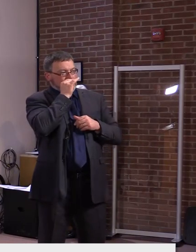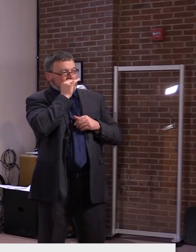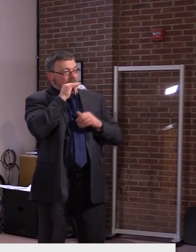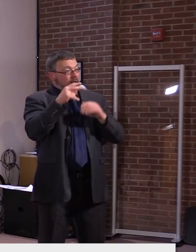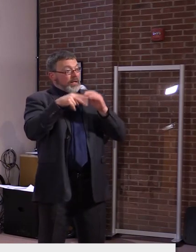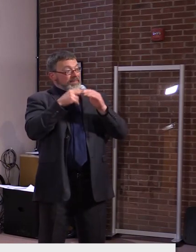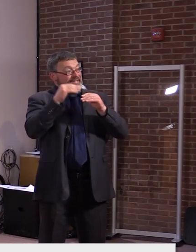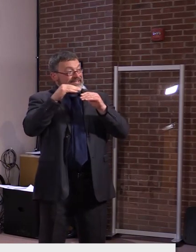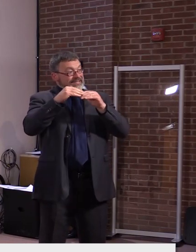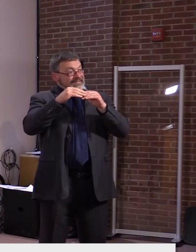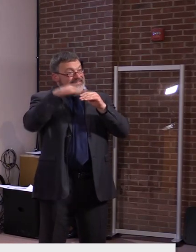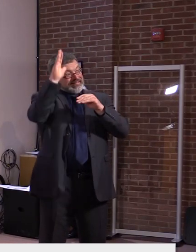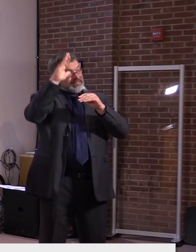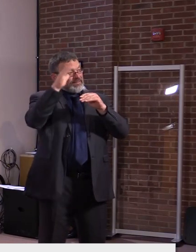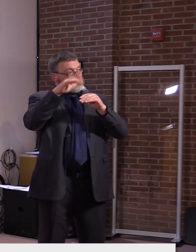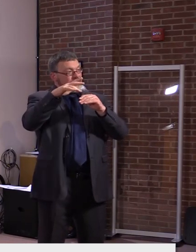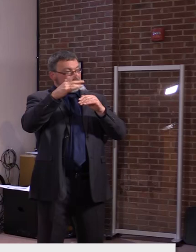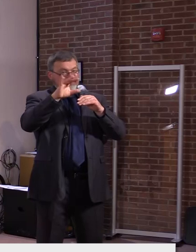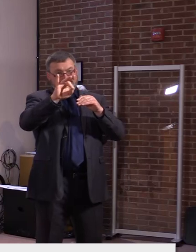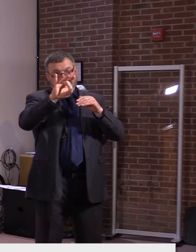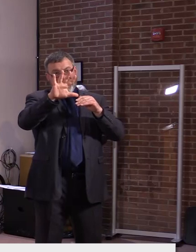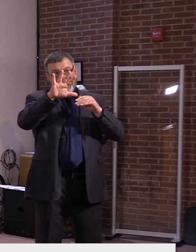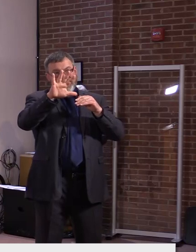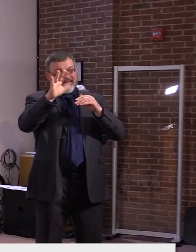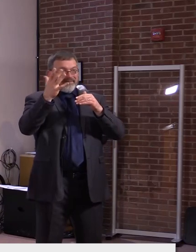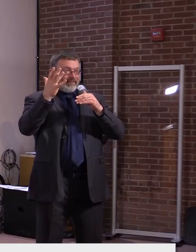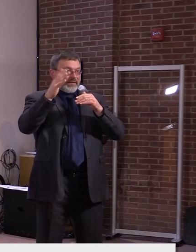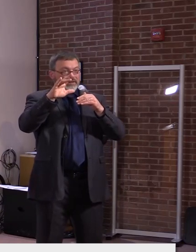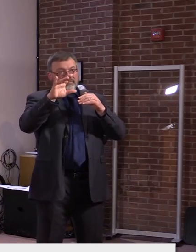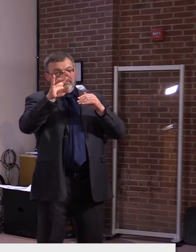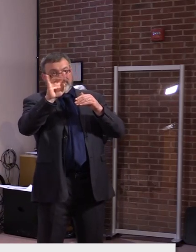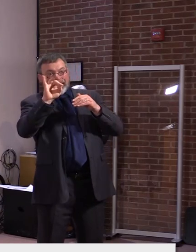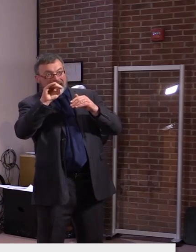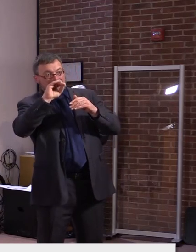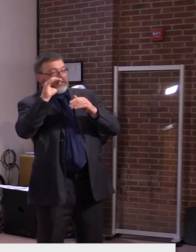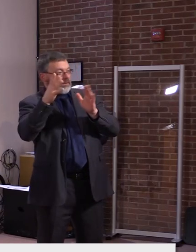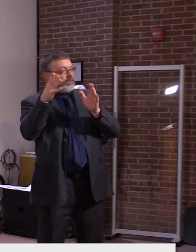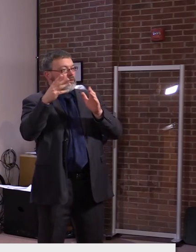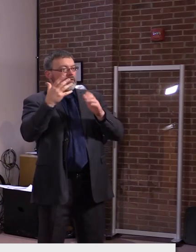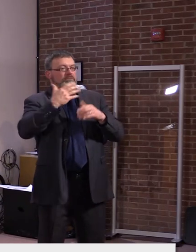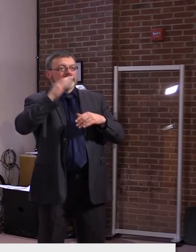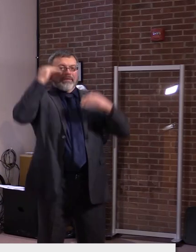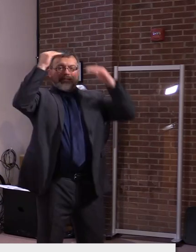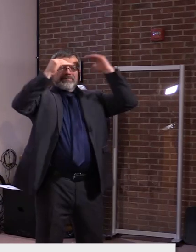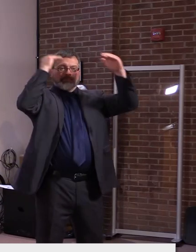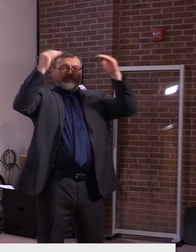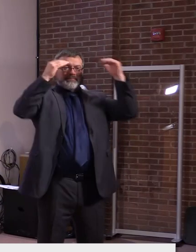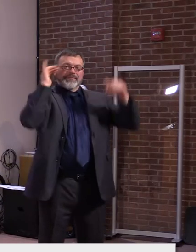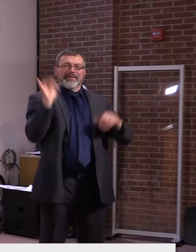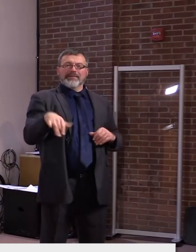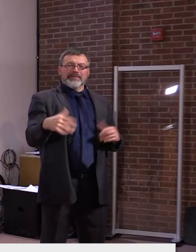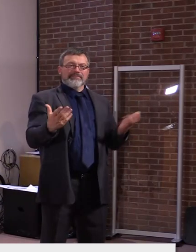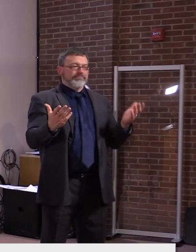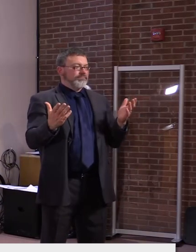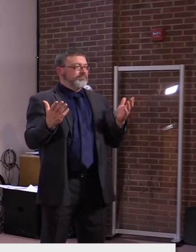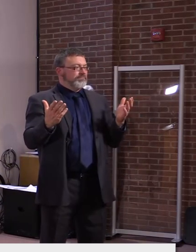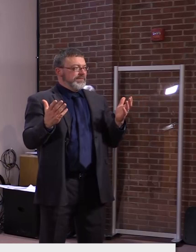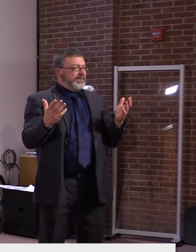cases still in the adults in the population. So we have to be aware of that. And as the governor